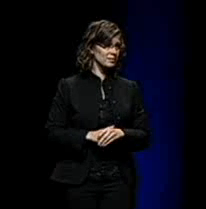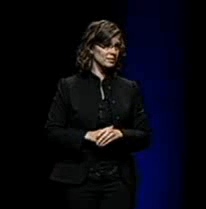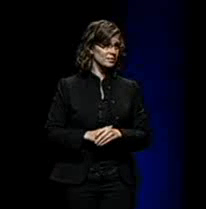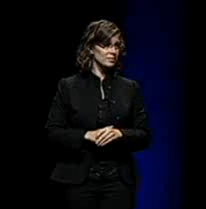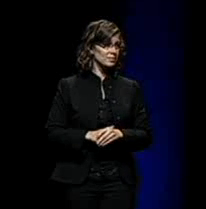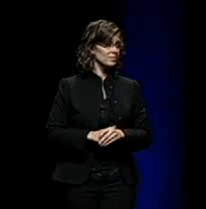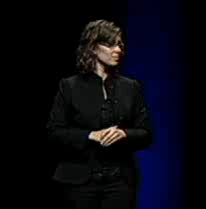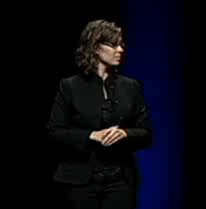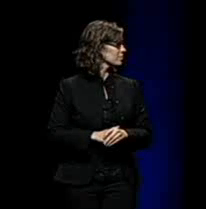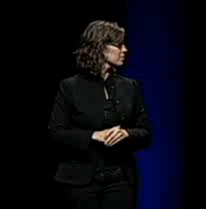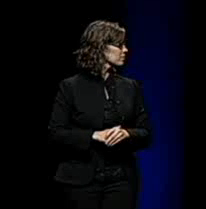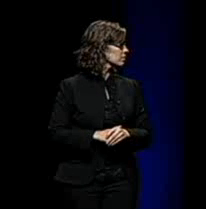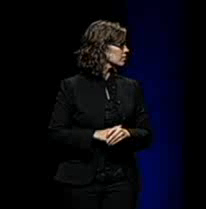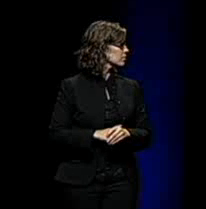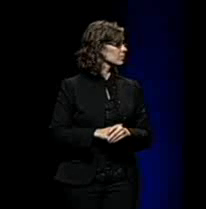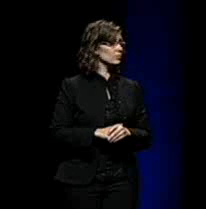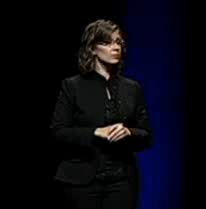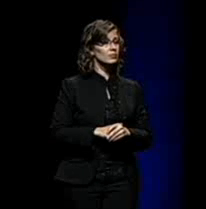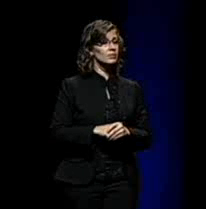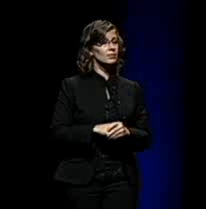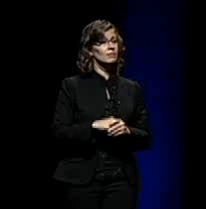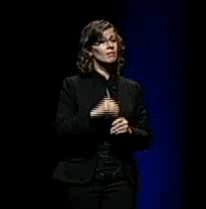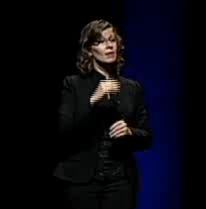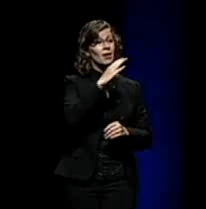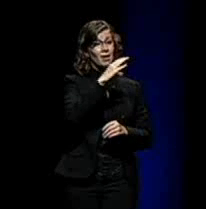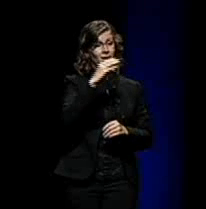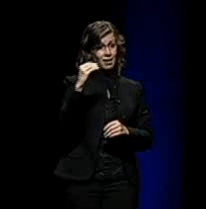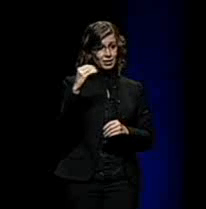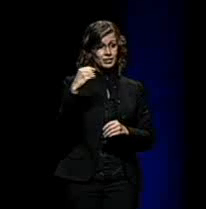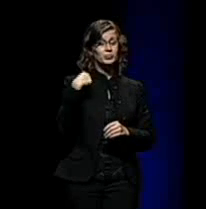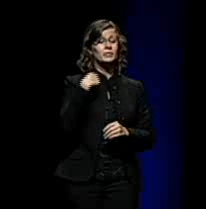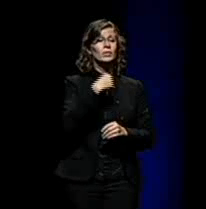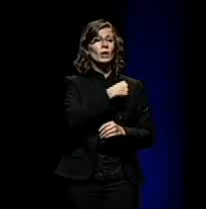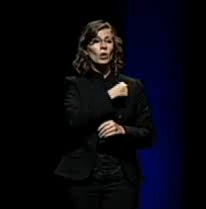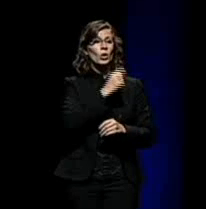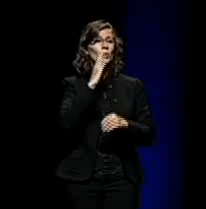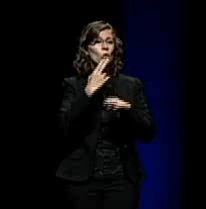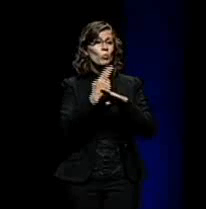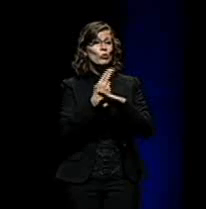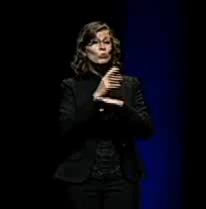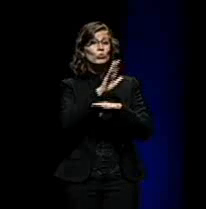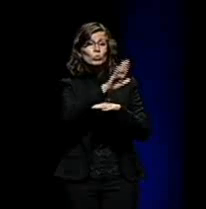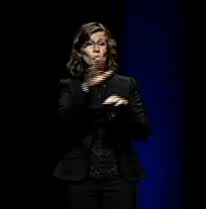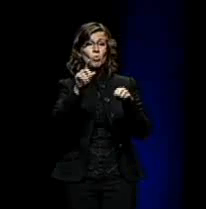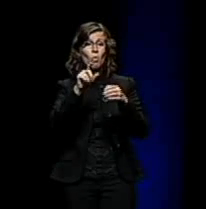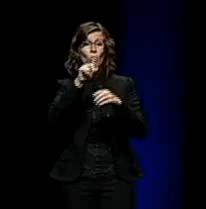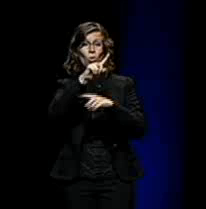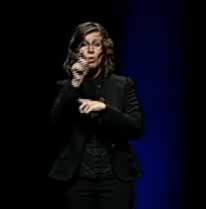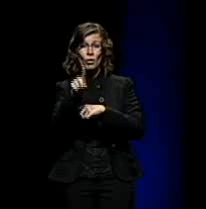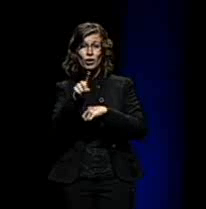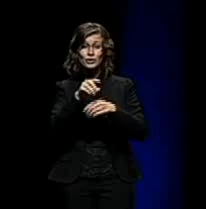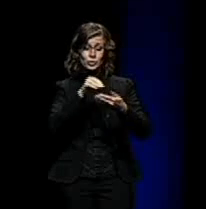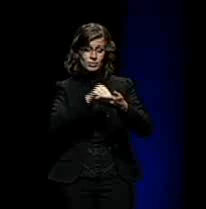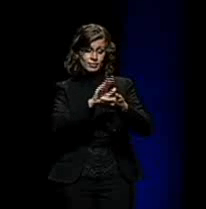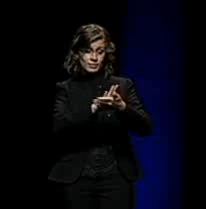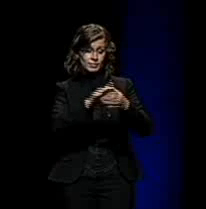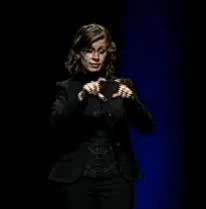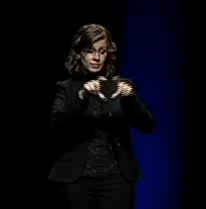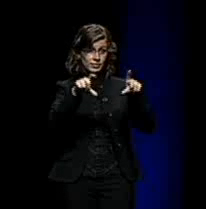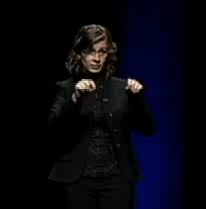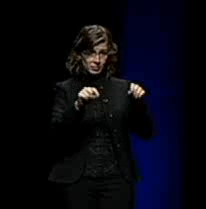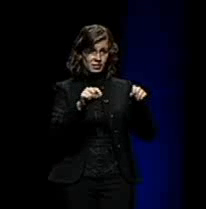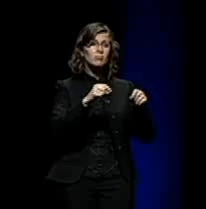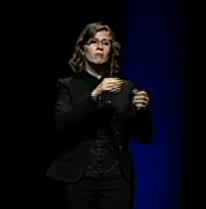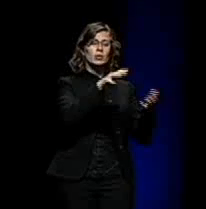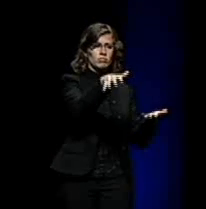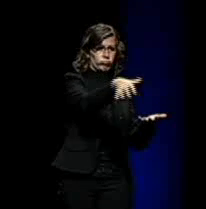We will, as well, we will be using your questions along with questions that have already been developed by the NIC